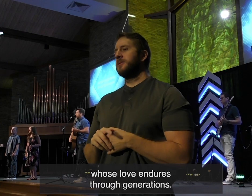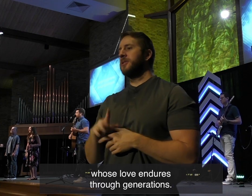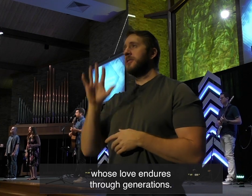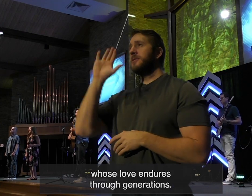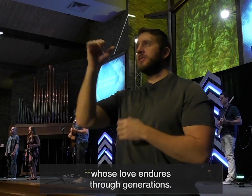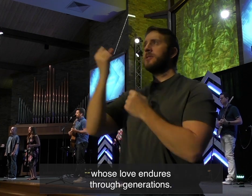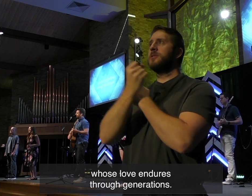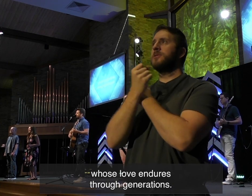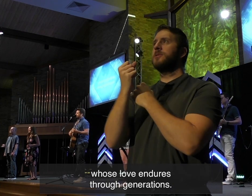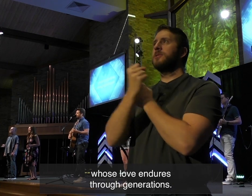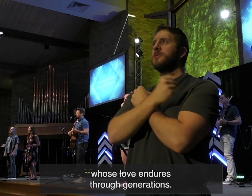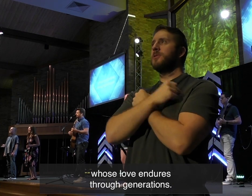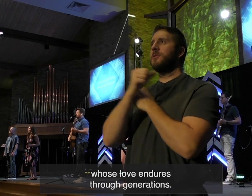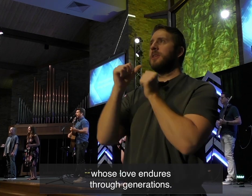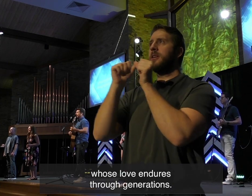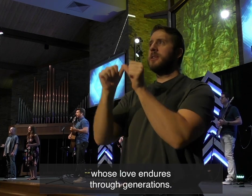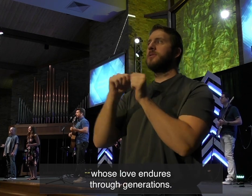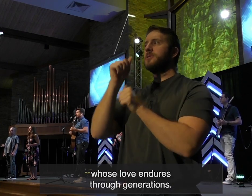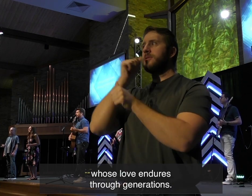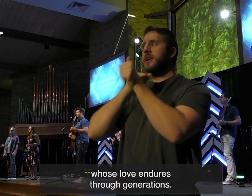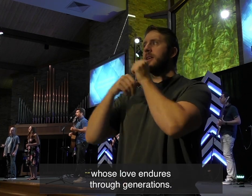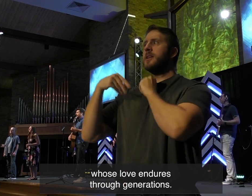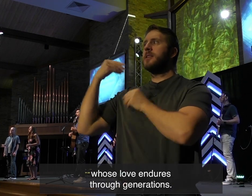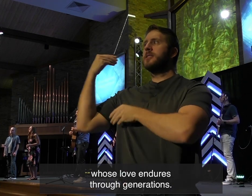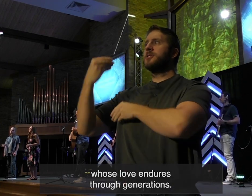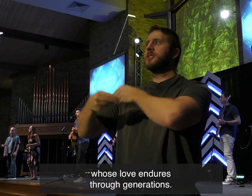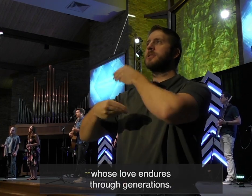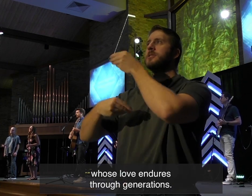Jacob, whose love endures through